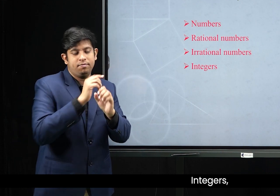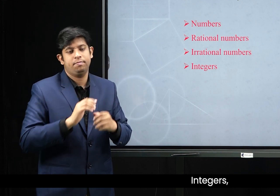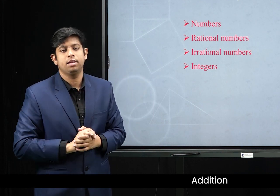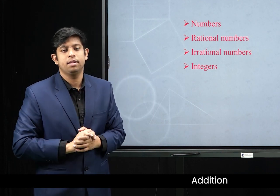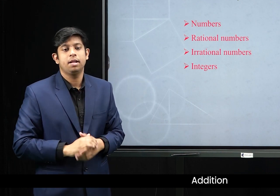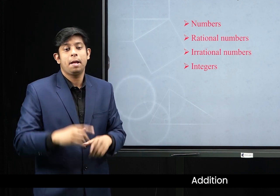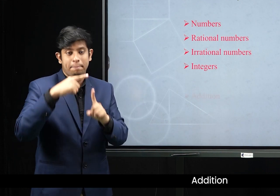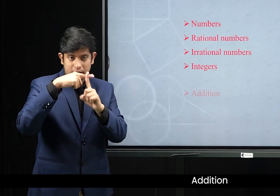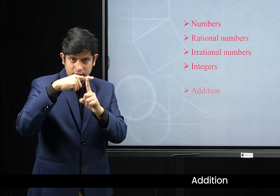addition,